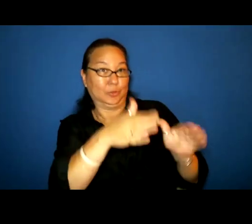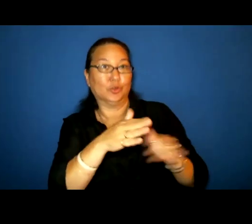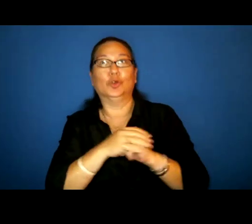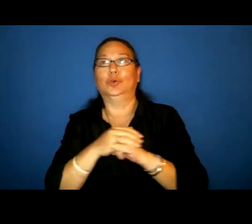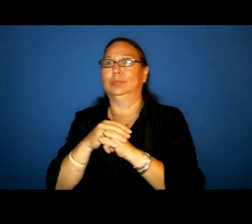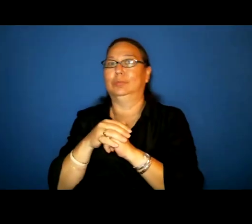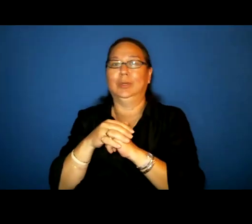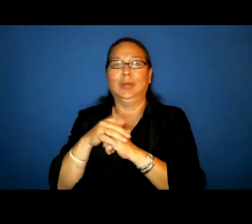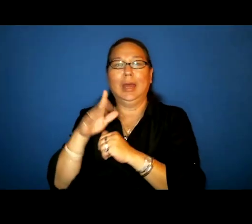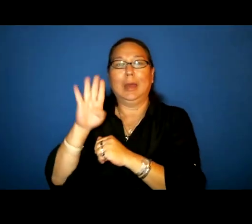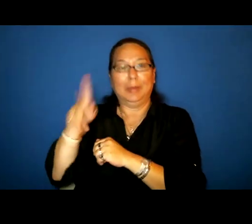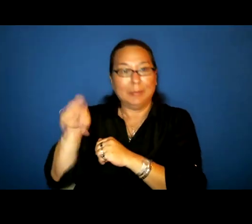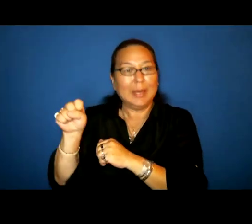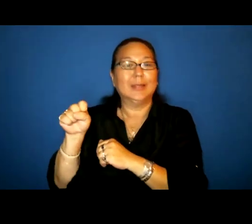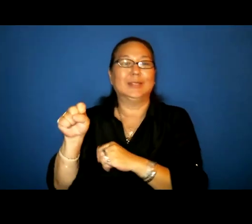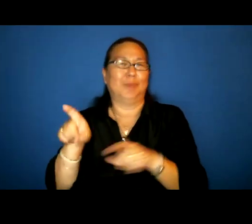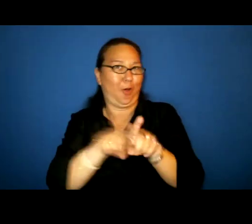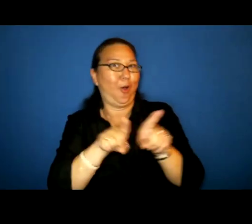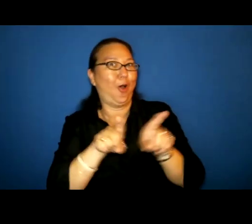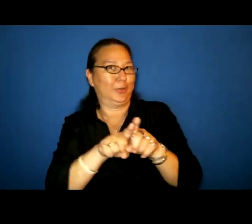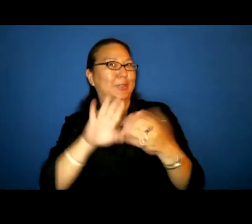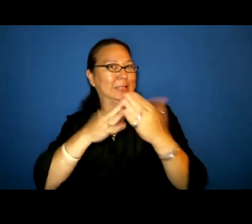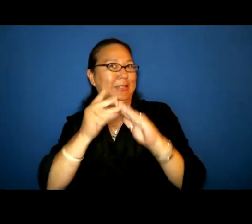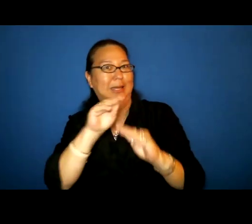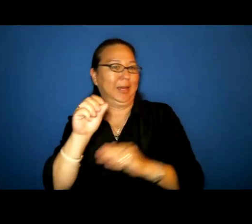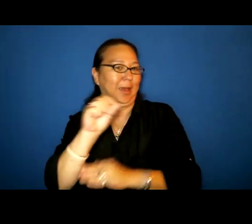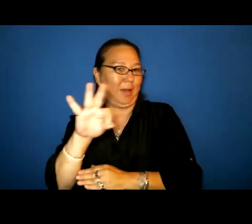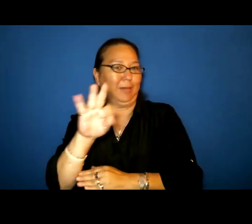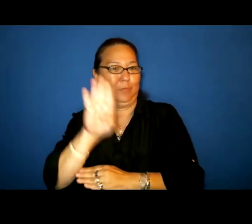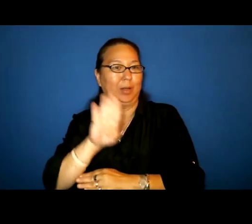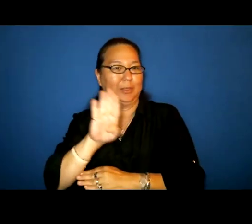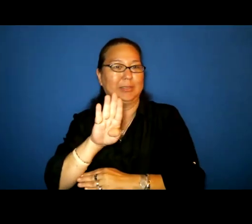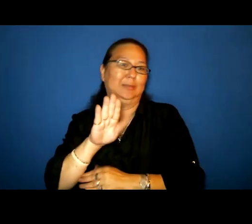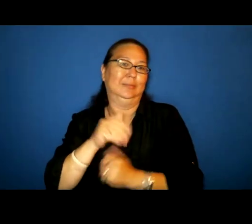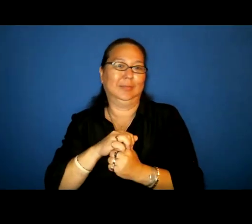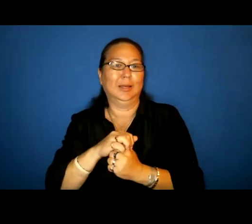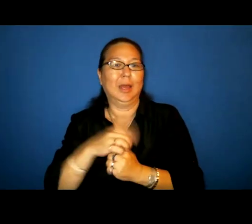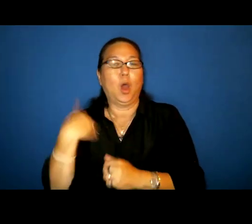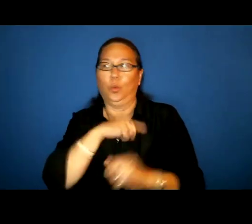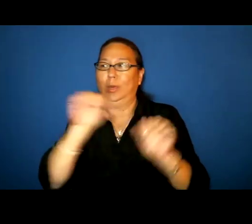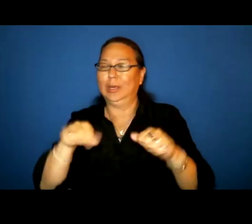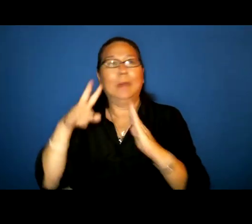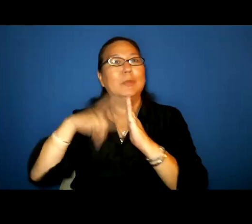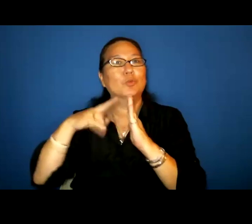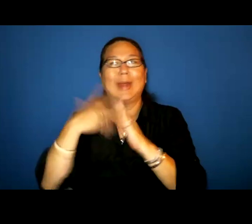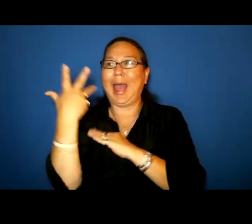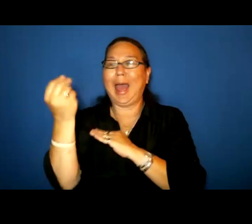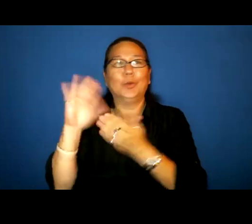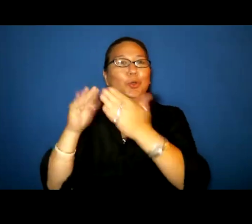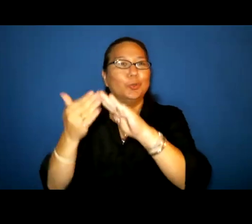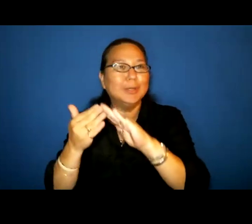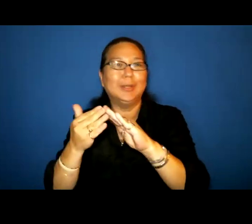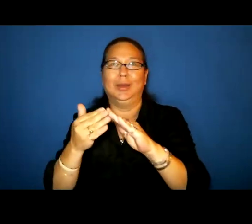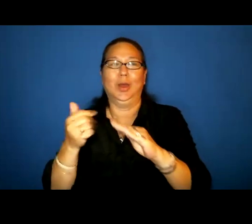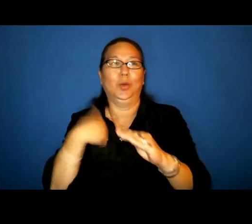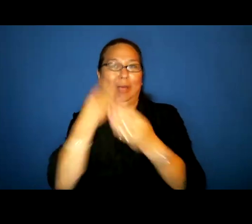Boston and in City Hall, but in every space that our young people are in, we can be reading out in the community. We can be telling the